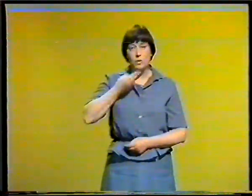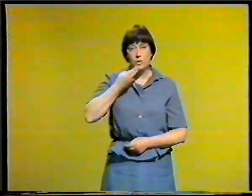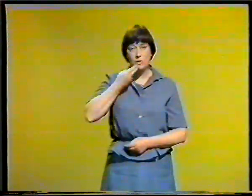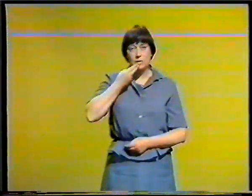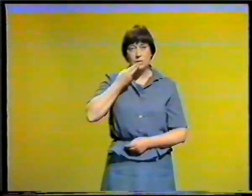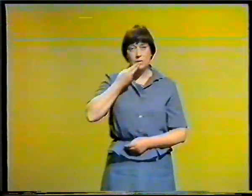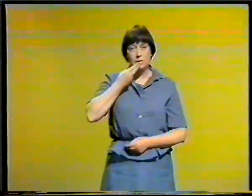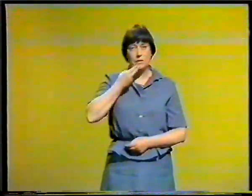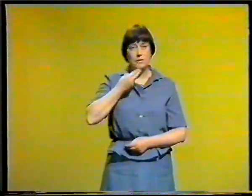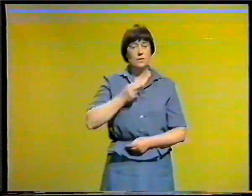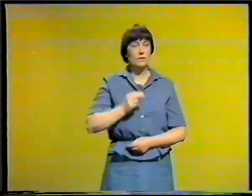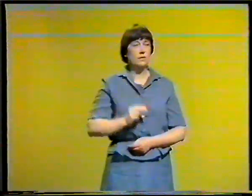Spoon.